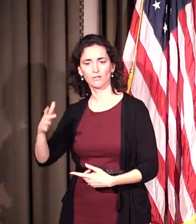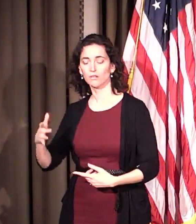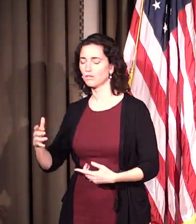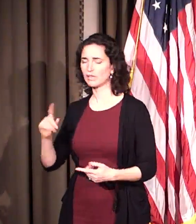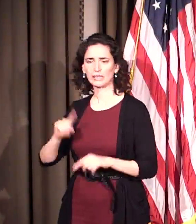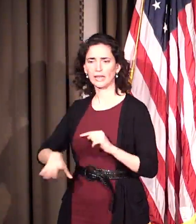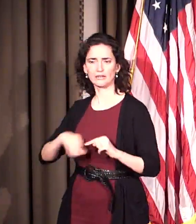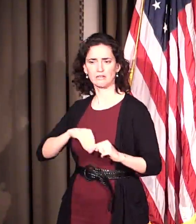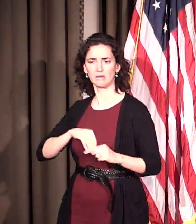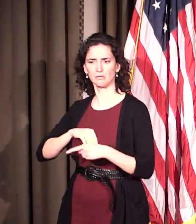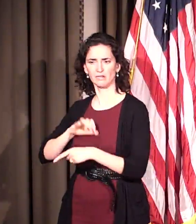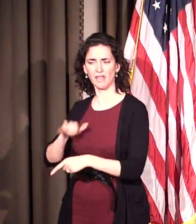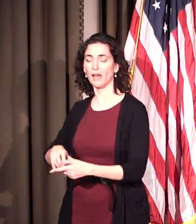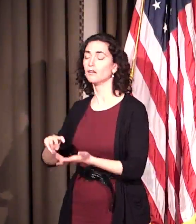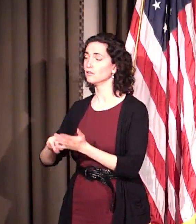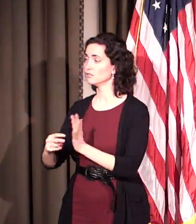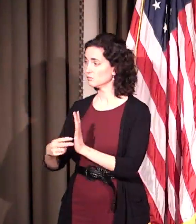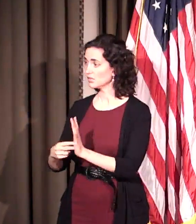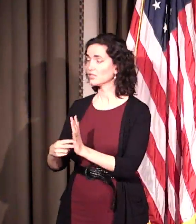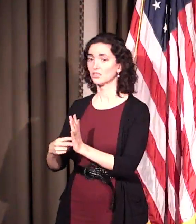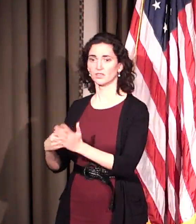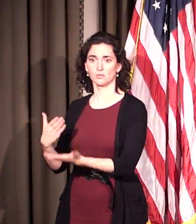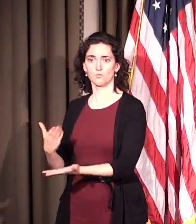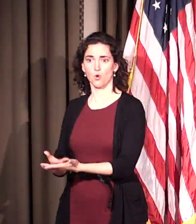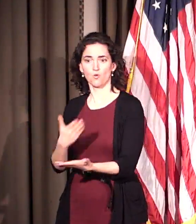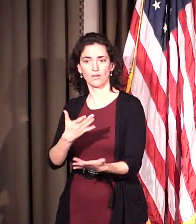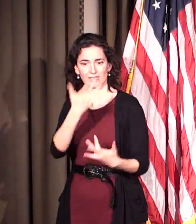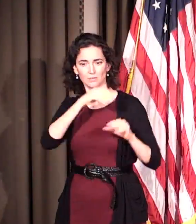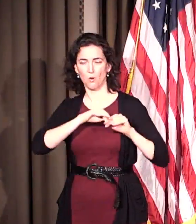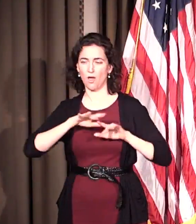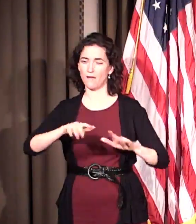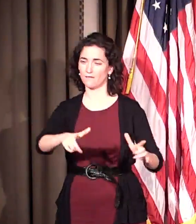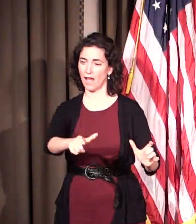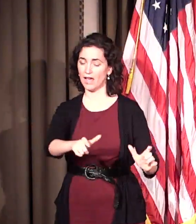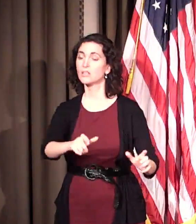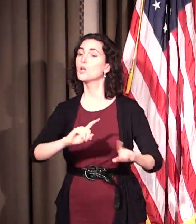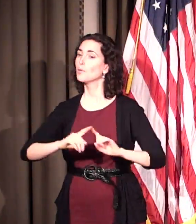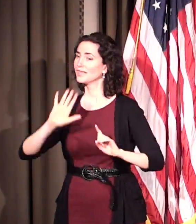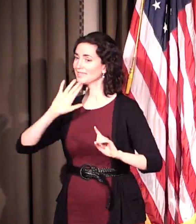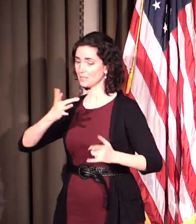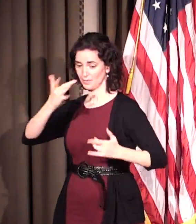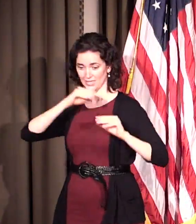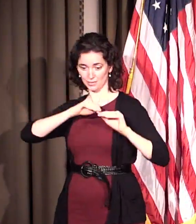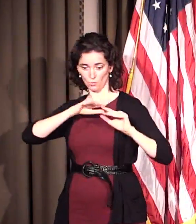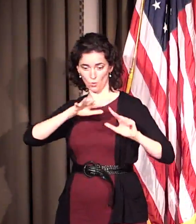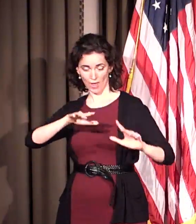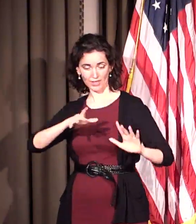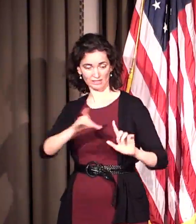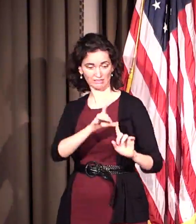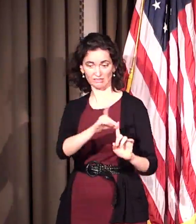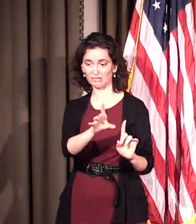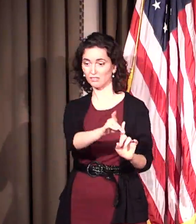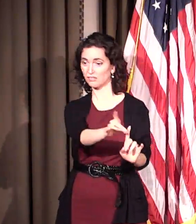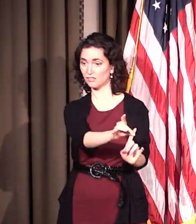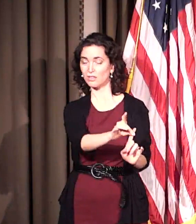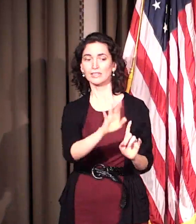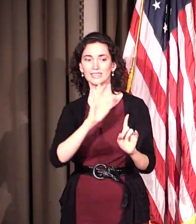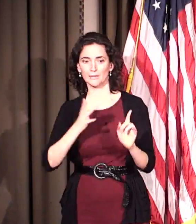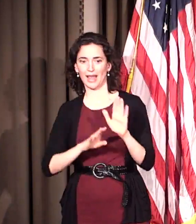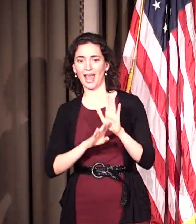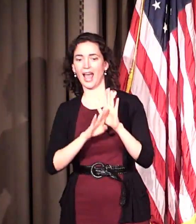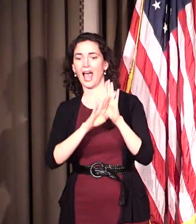out there. So very encouraged that our cases seem to be rounding the bend, so to say, and going in the right direction, although